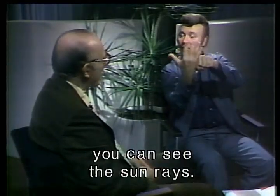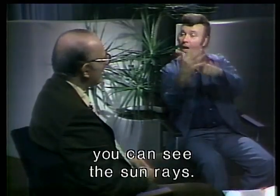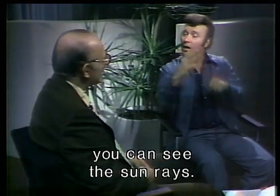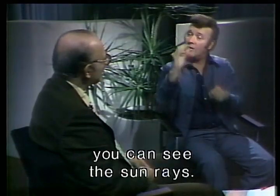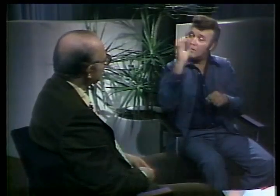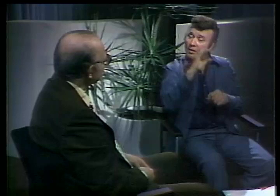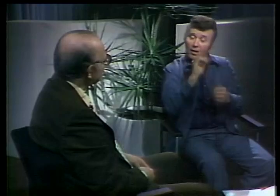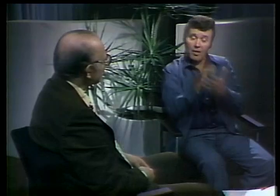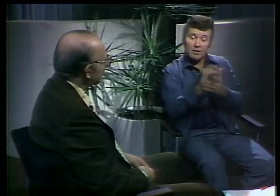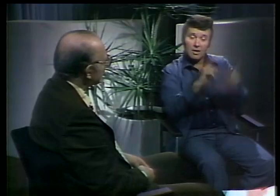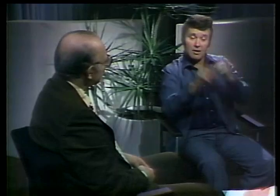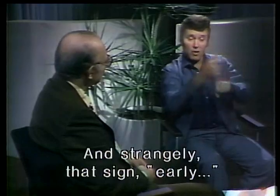Marvelous.